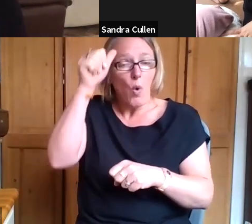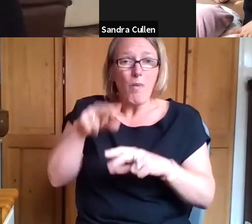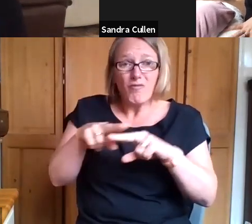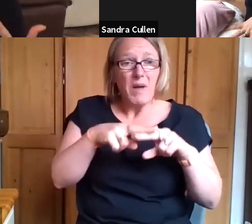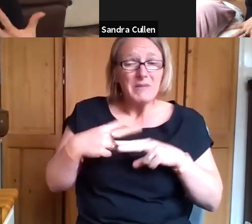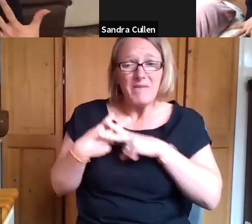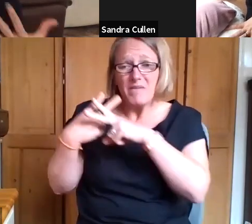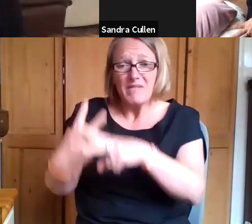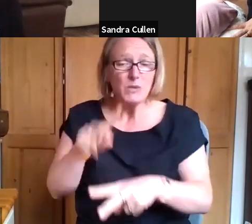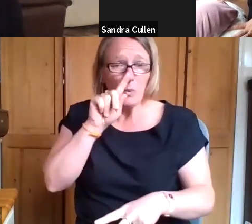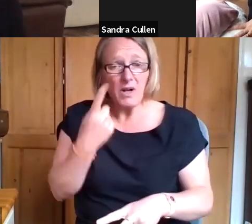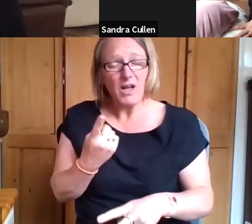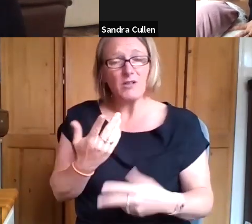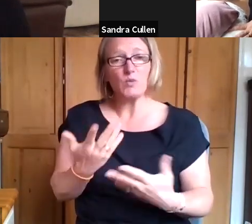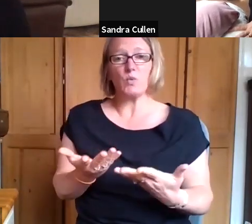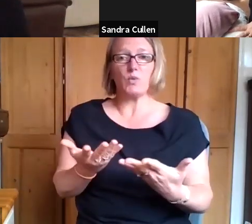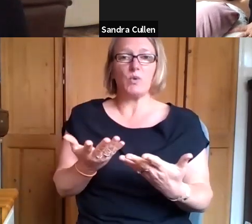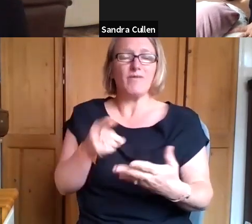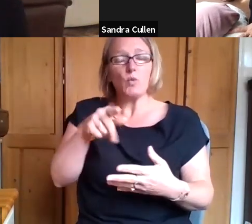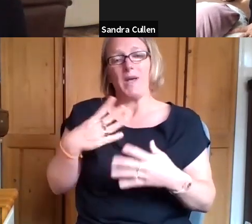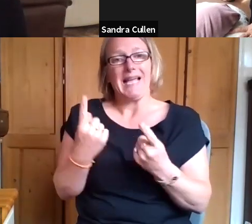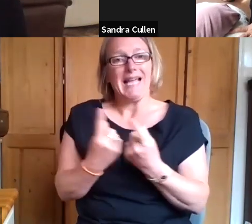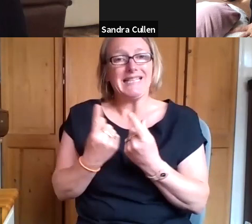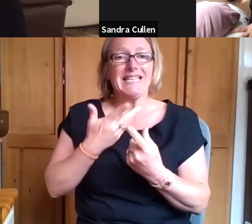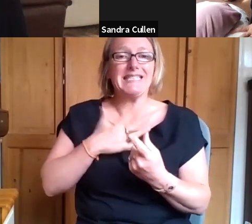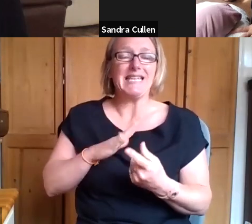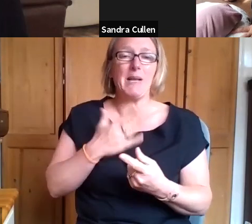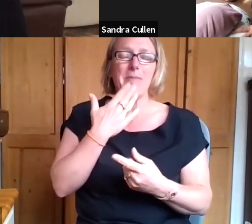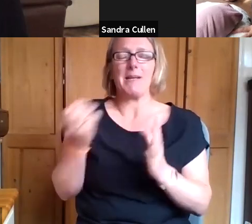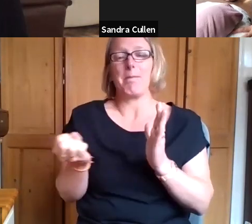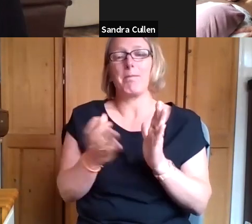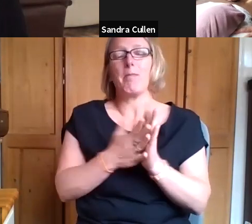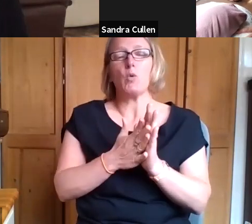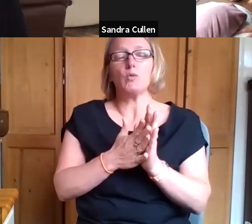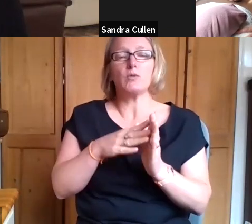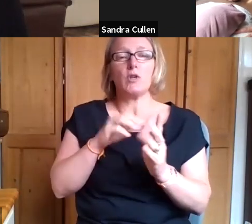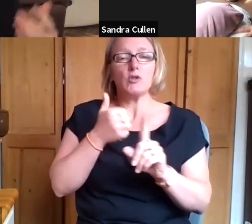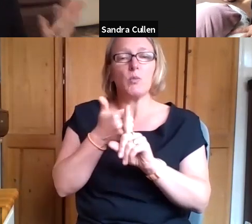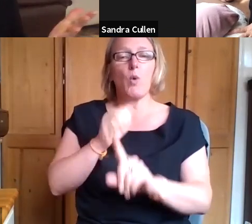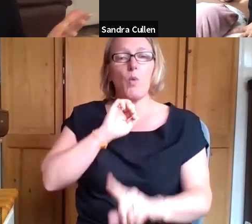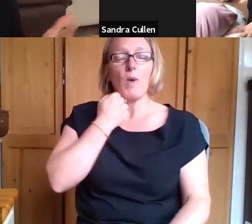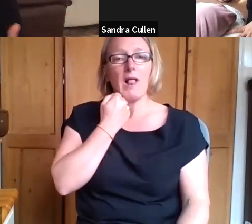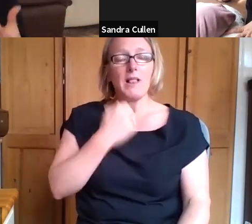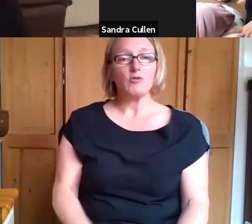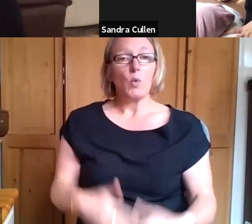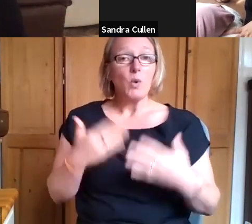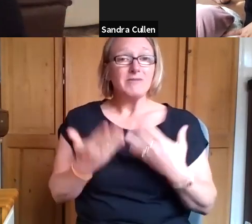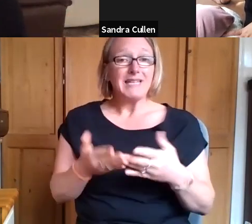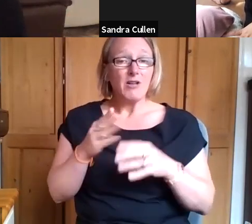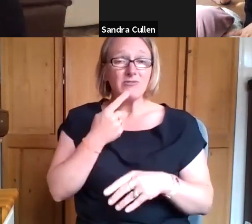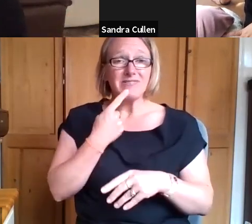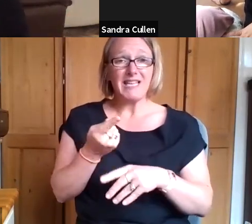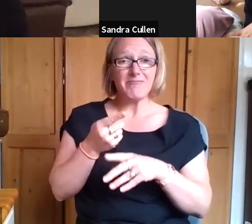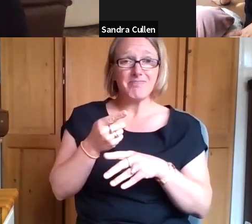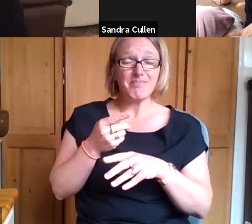thing. If you need anything, please do post in Mommy's Gin Fund. So all I'm going to say again is massive thank you to